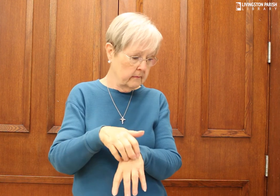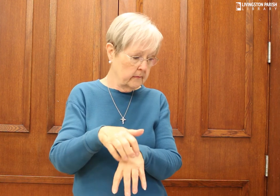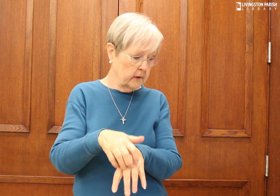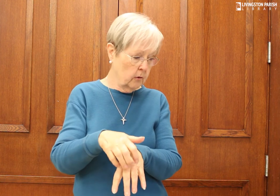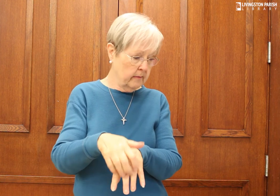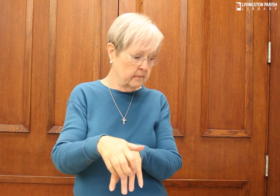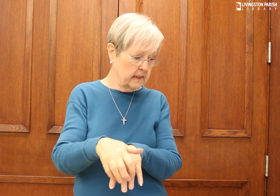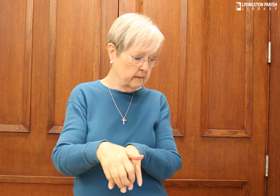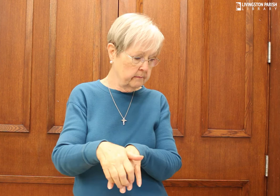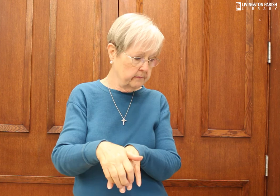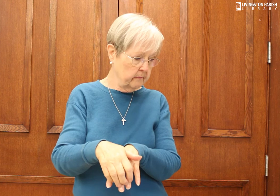Grapes.